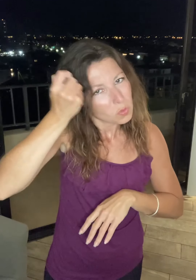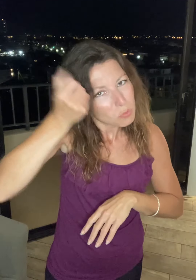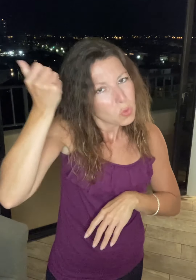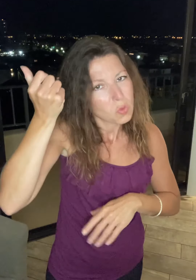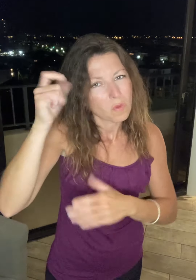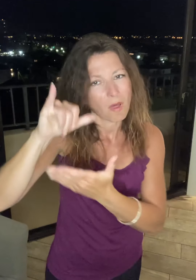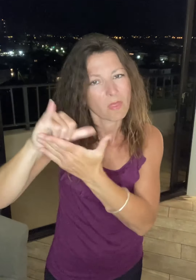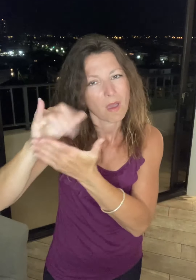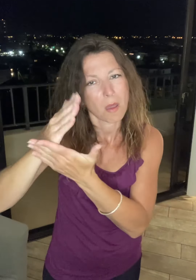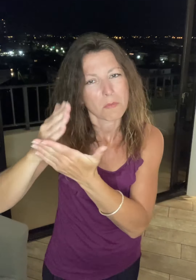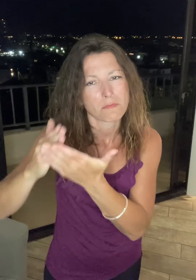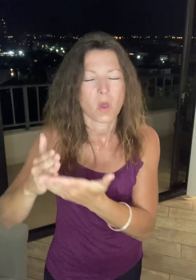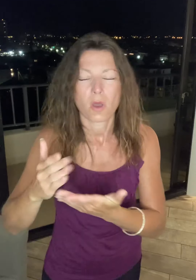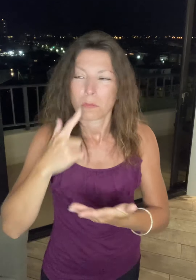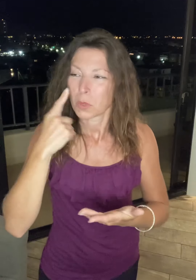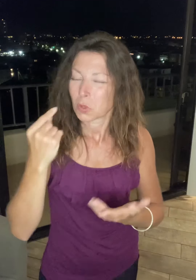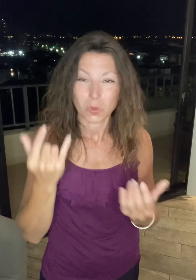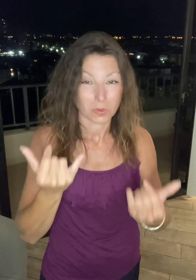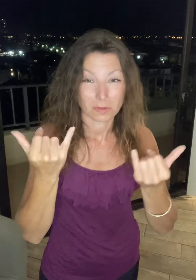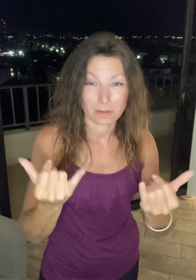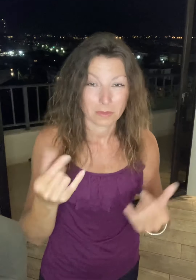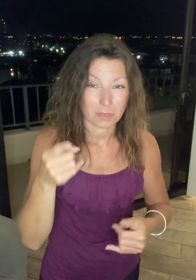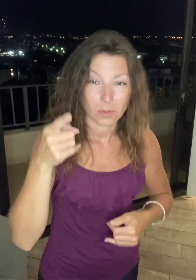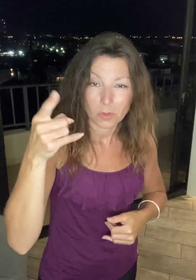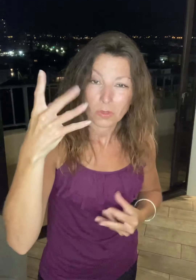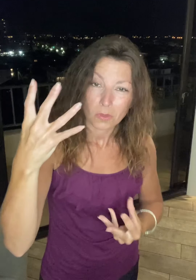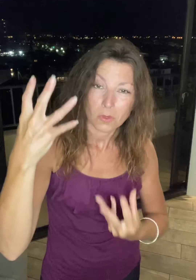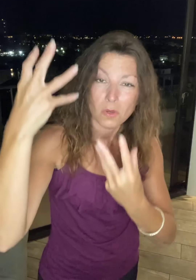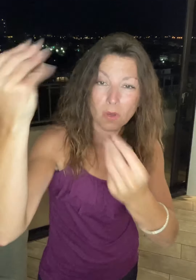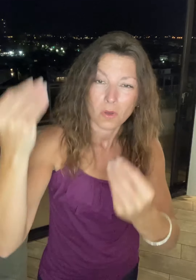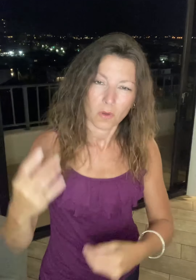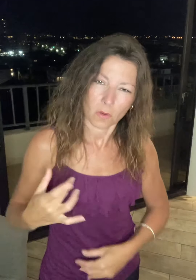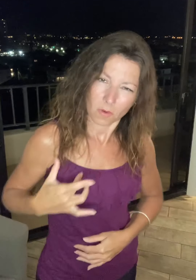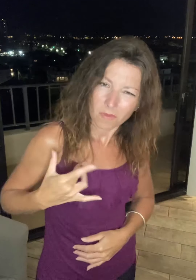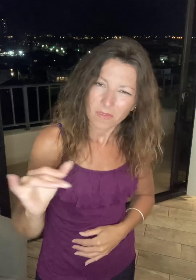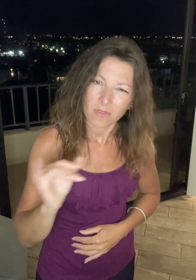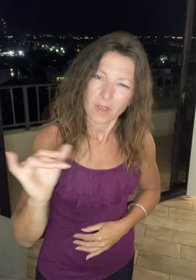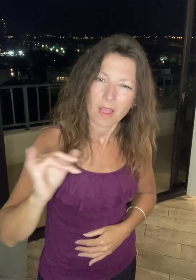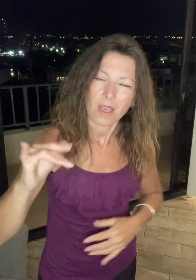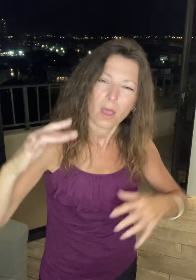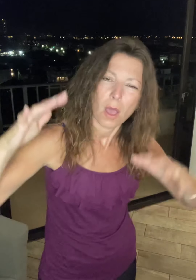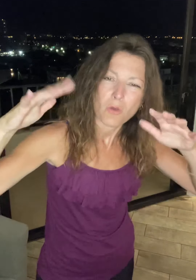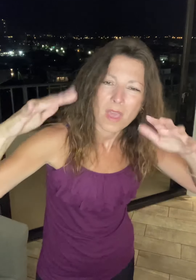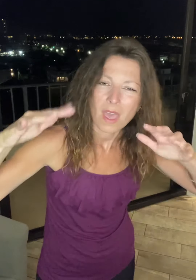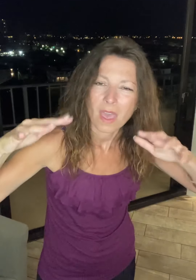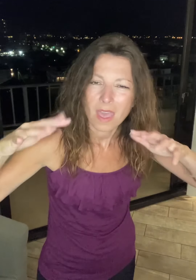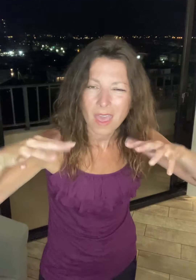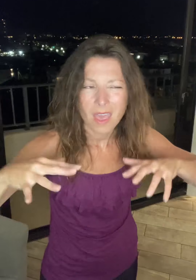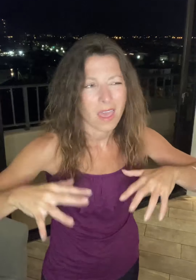baby. Sometimes I wish that I could see you on my day,